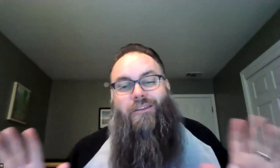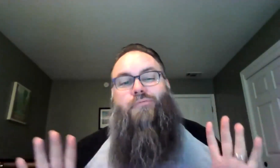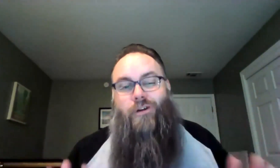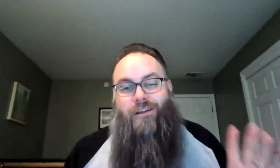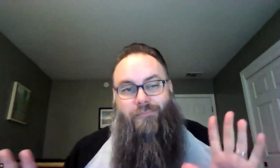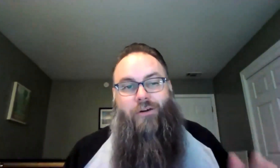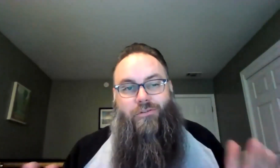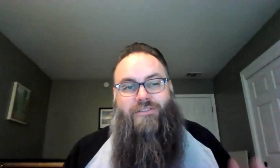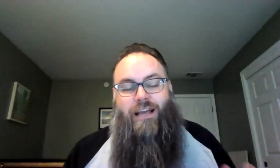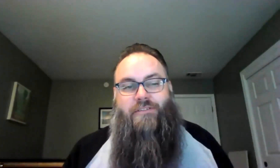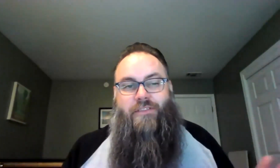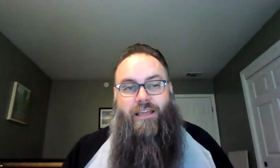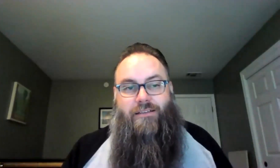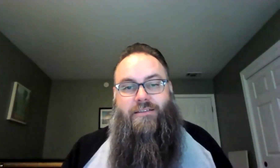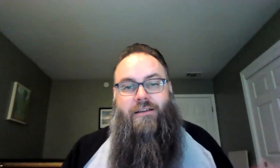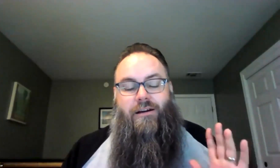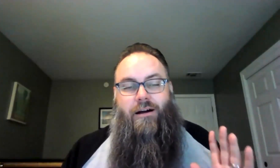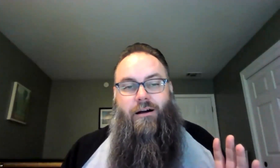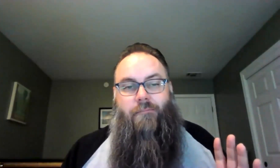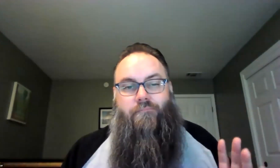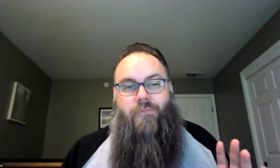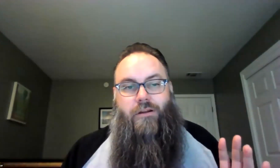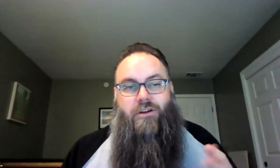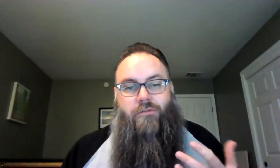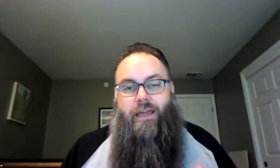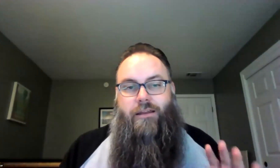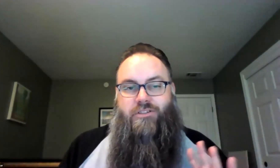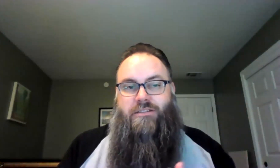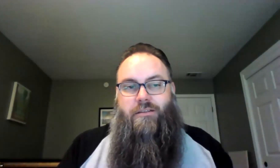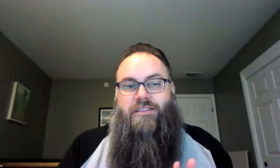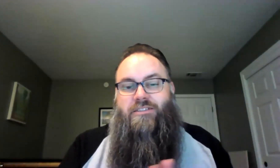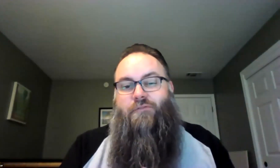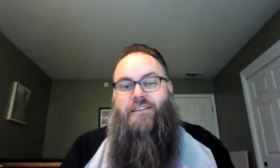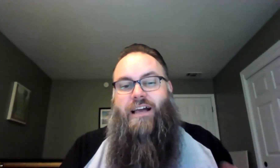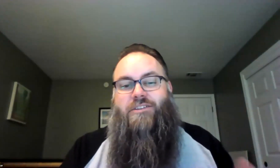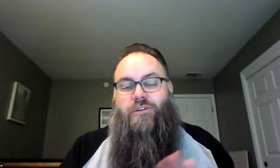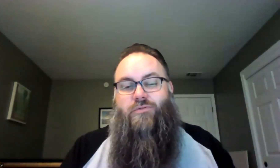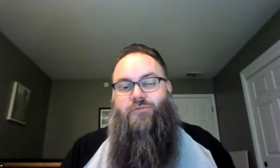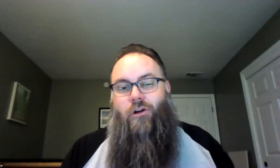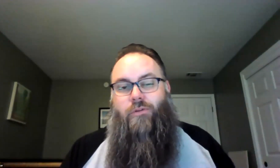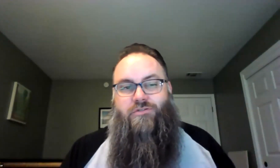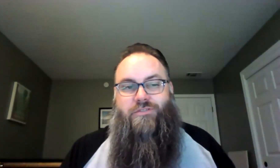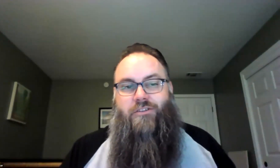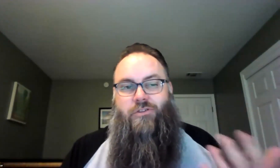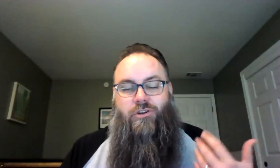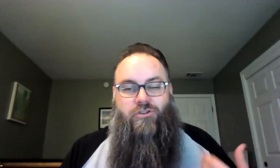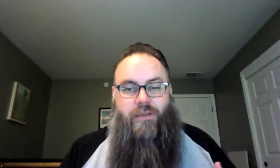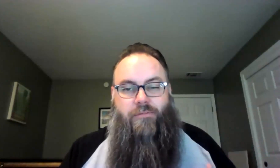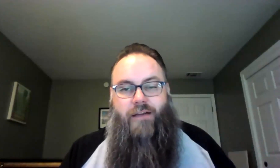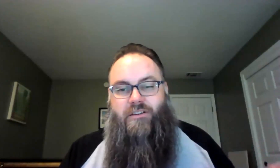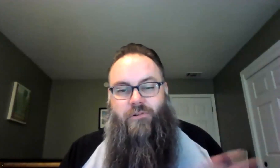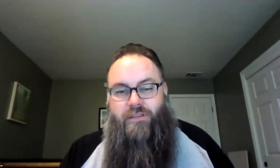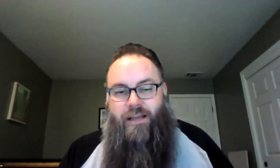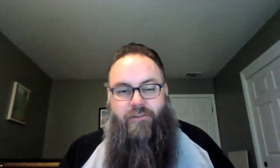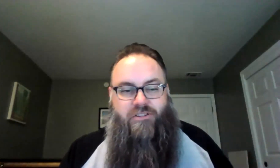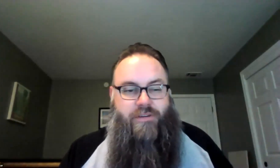great input about those types of things. So again, just this is a fantastic resource for our regional center to be able